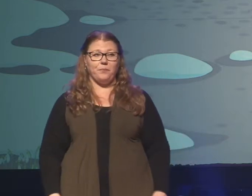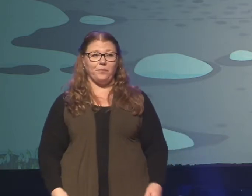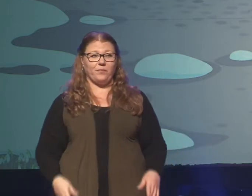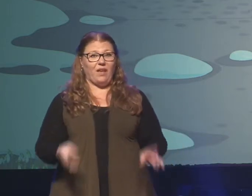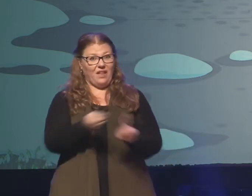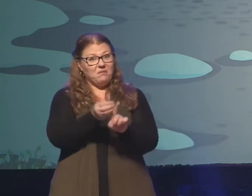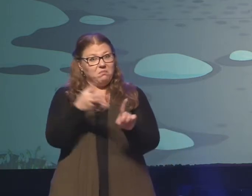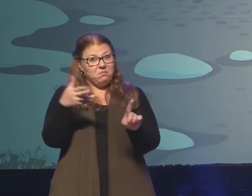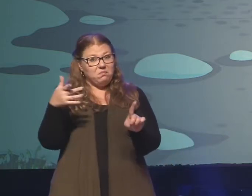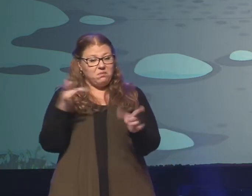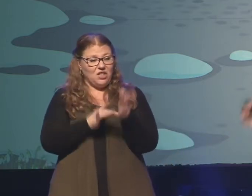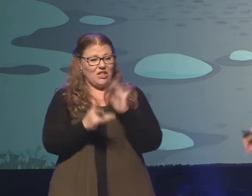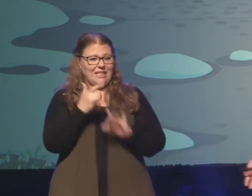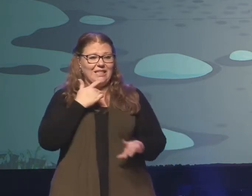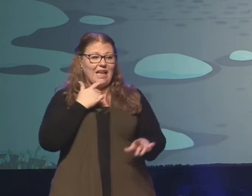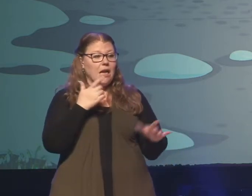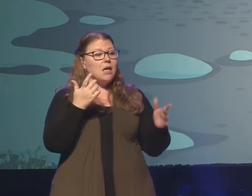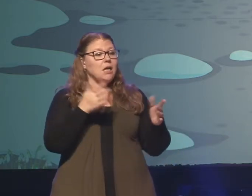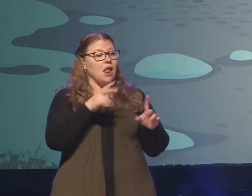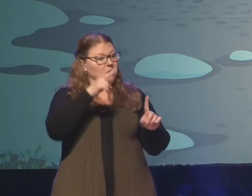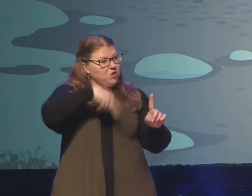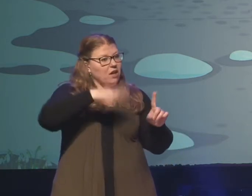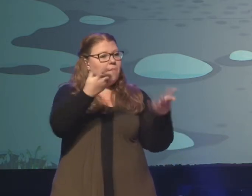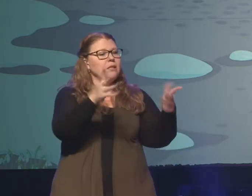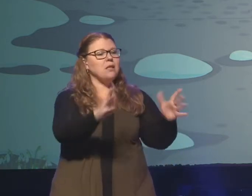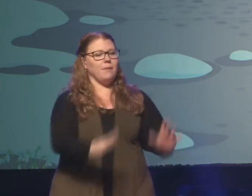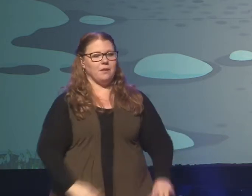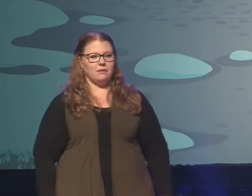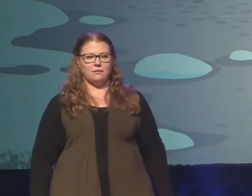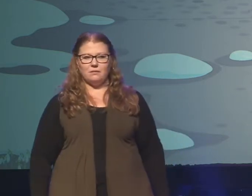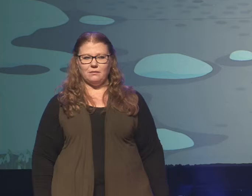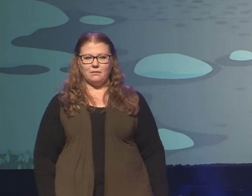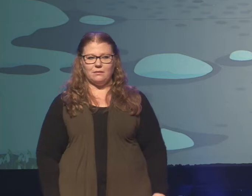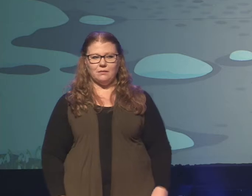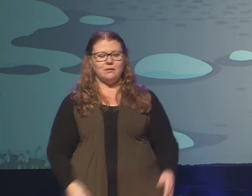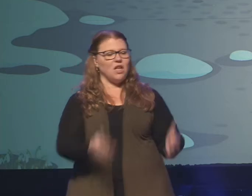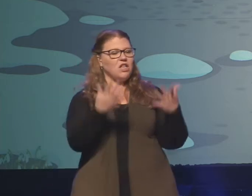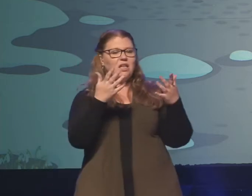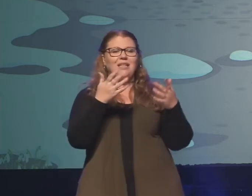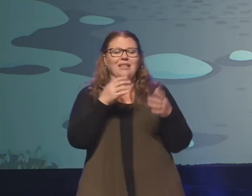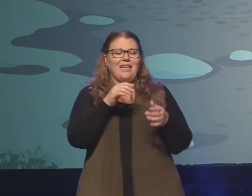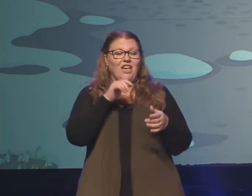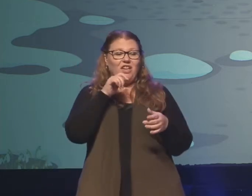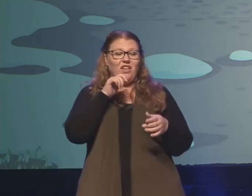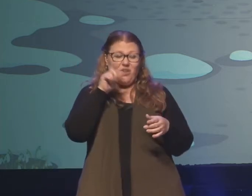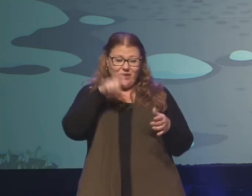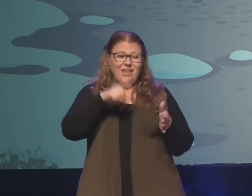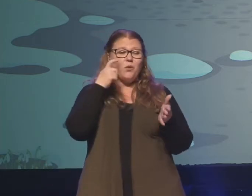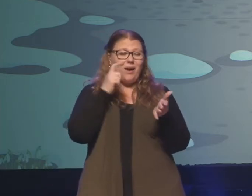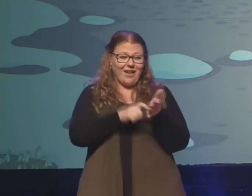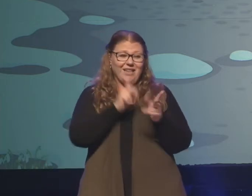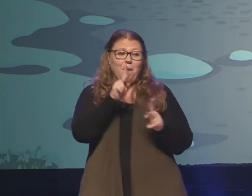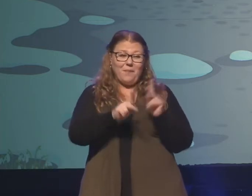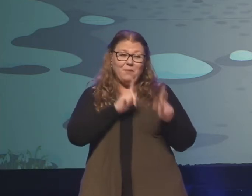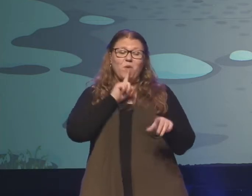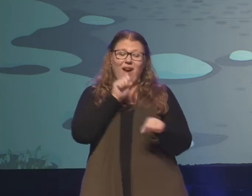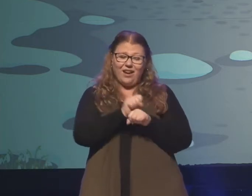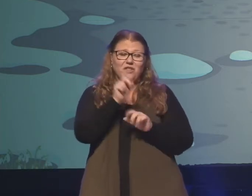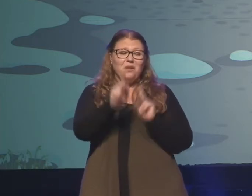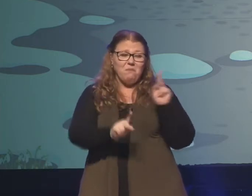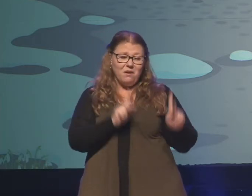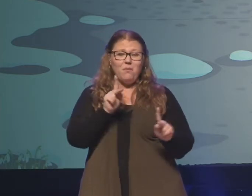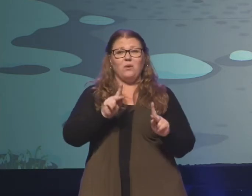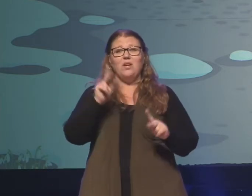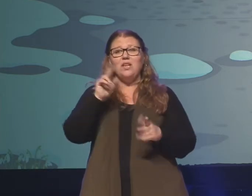extension, he's just saying, stop objectifying people. Stop recognizing that people aren't people, that there's a huge issue. So Jesus is